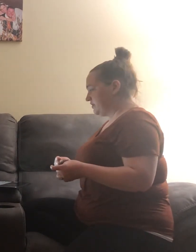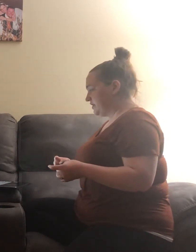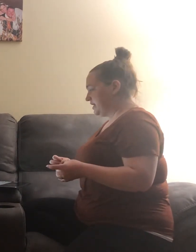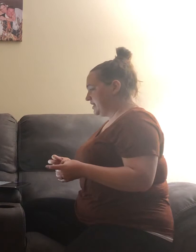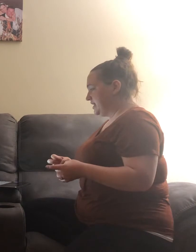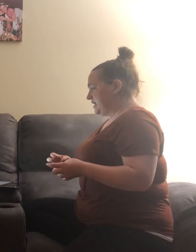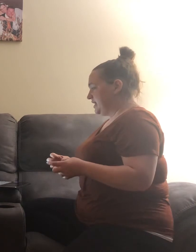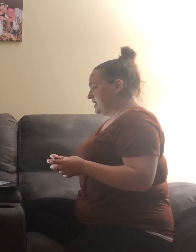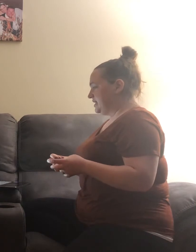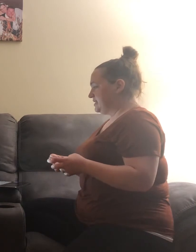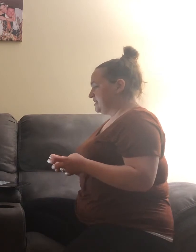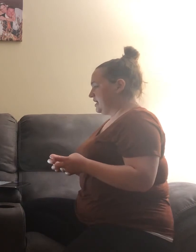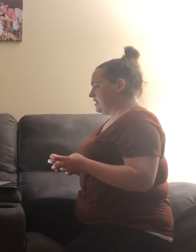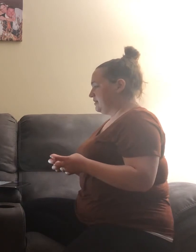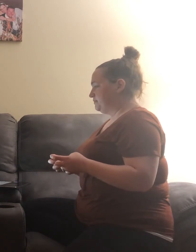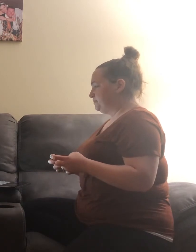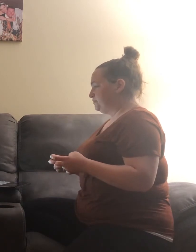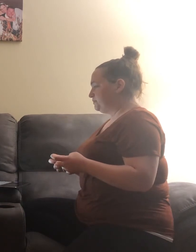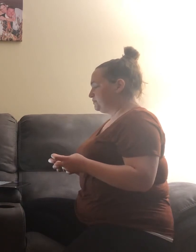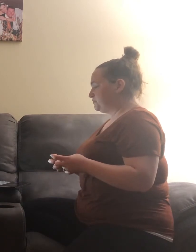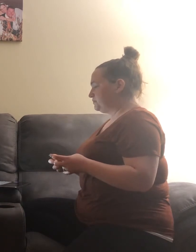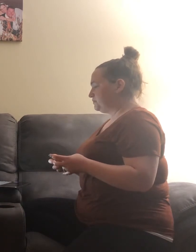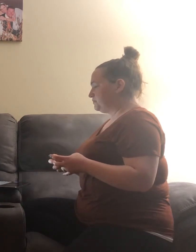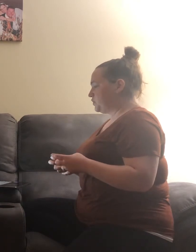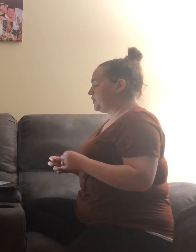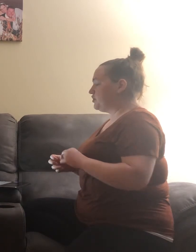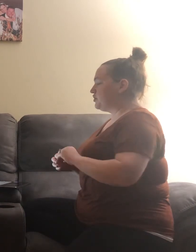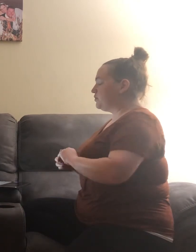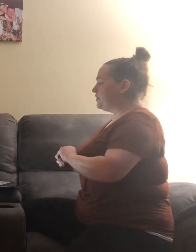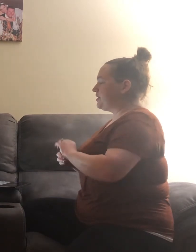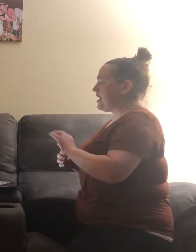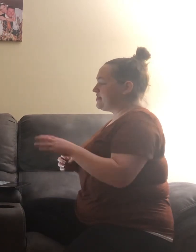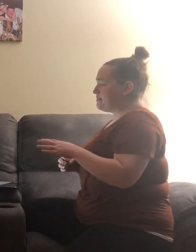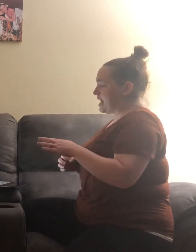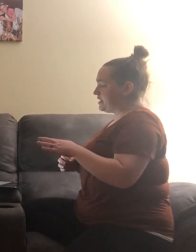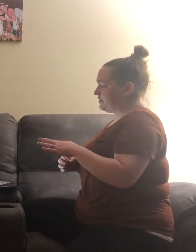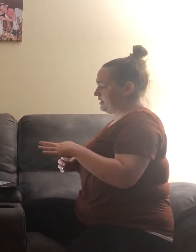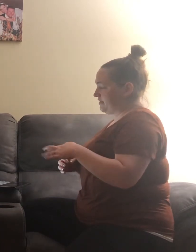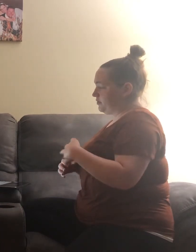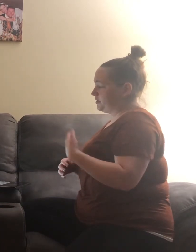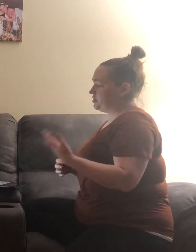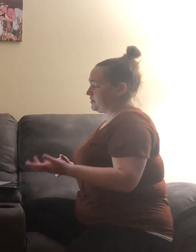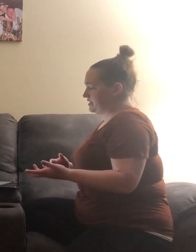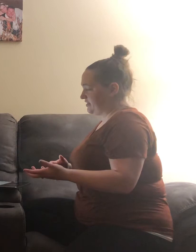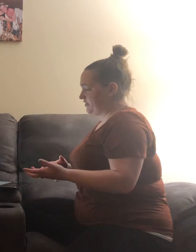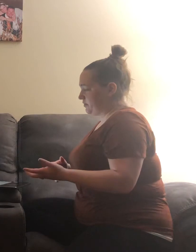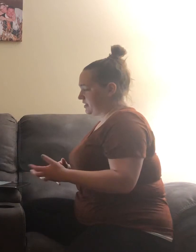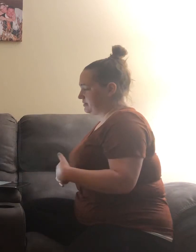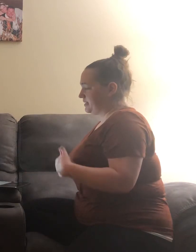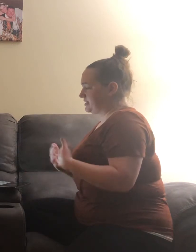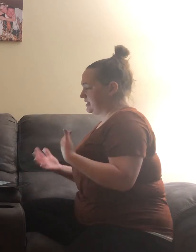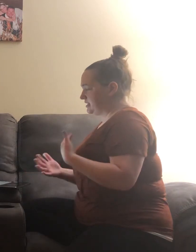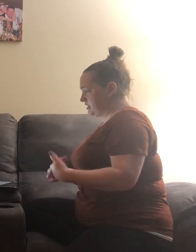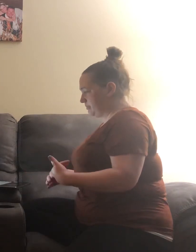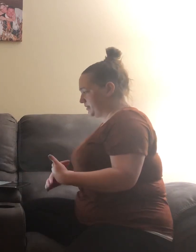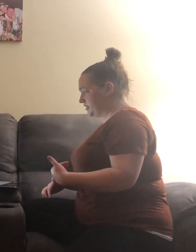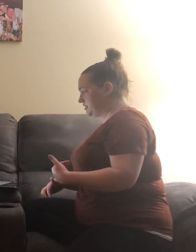corticosteroid is when you're at the moderate level, which is where Xavier was based on his numbers.